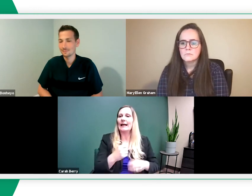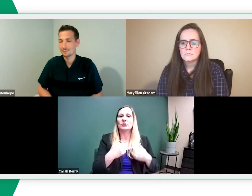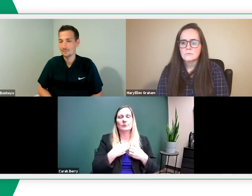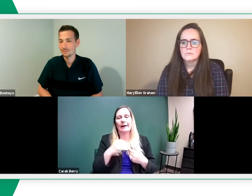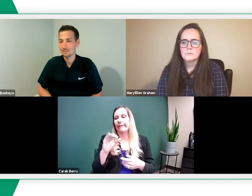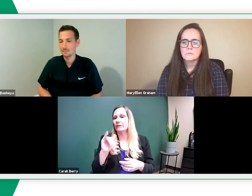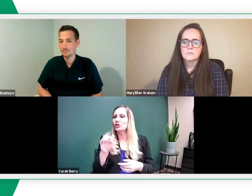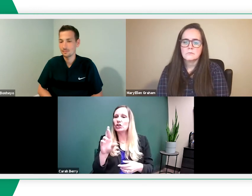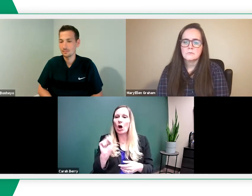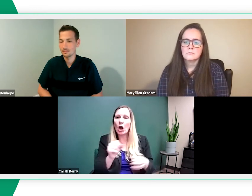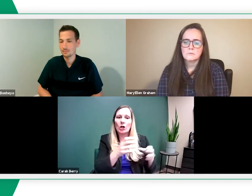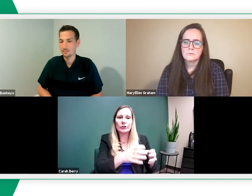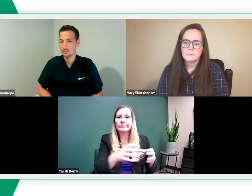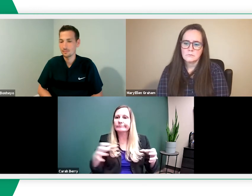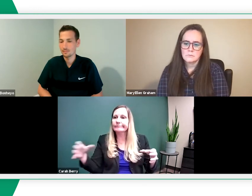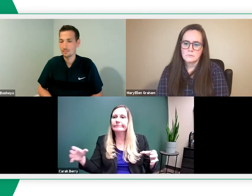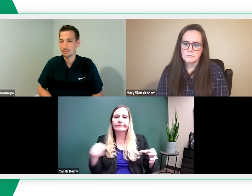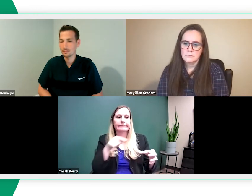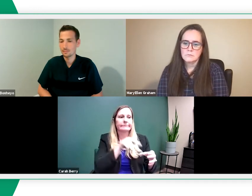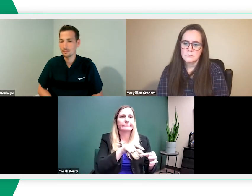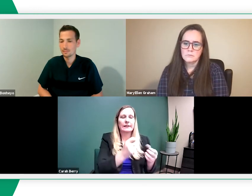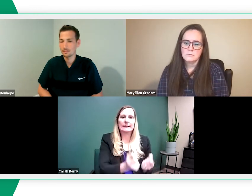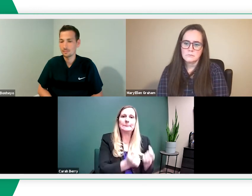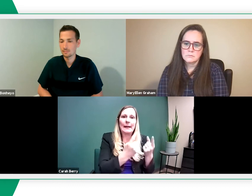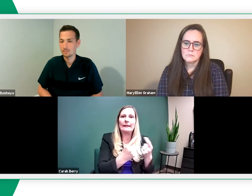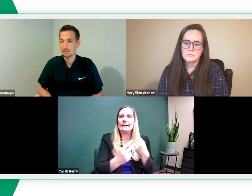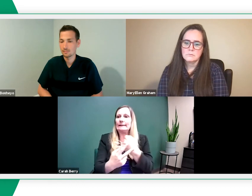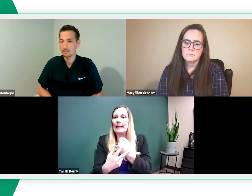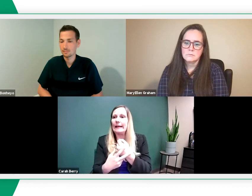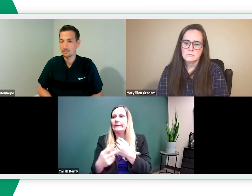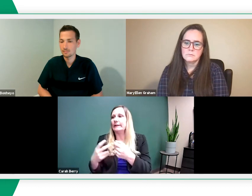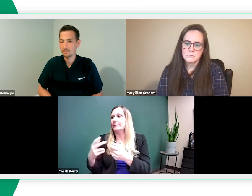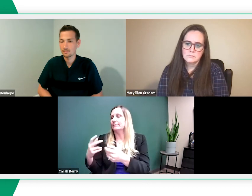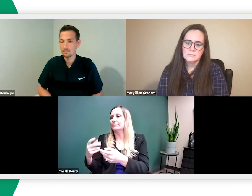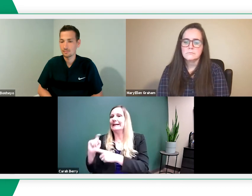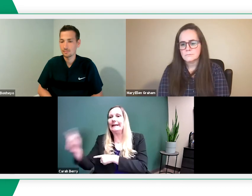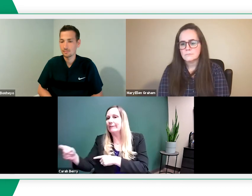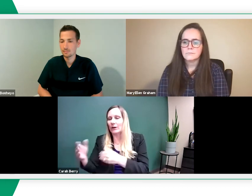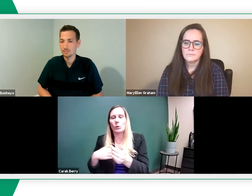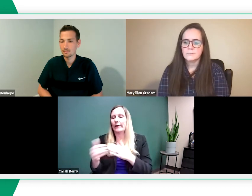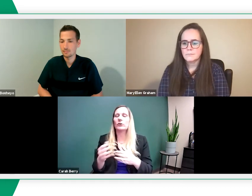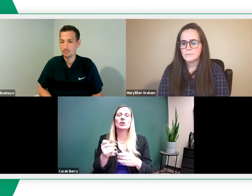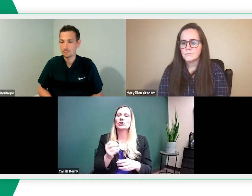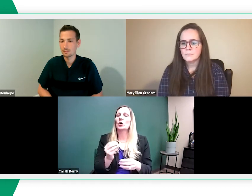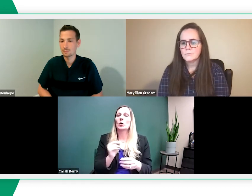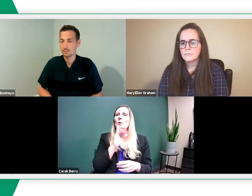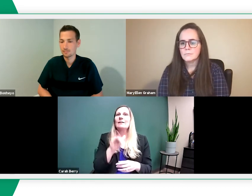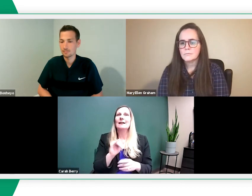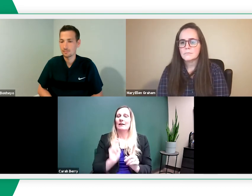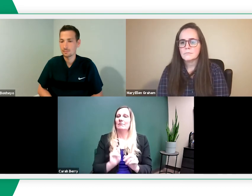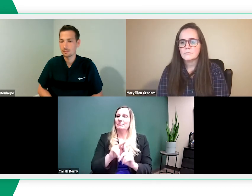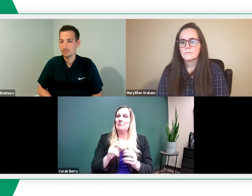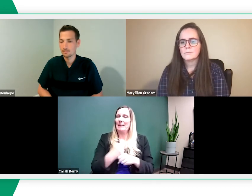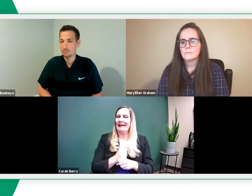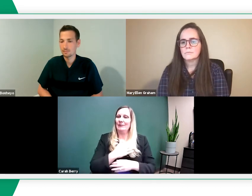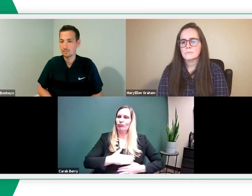So yeah, games are there for enjoyment, but having jars, one for spending, one for saving, one for giving, or